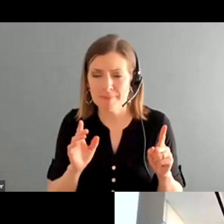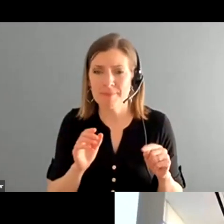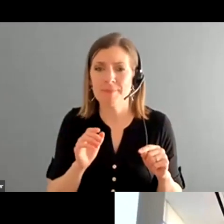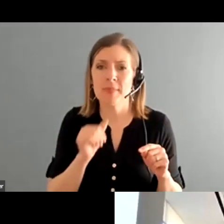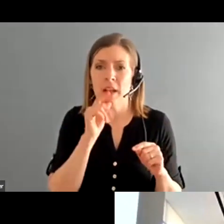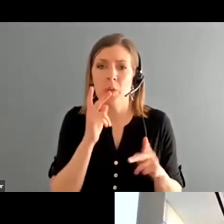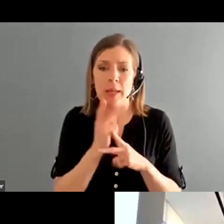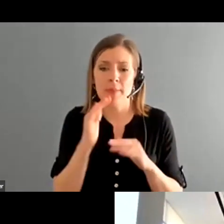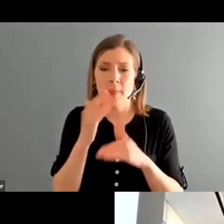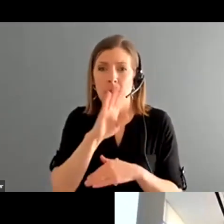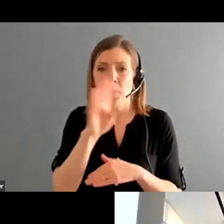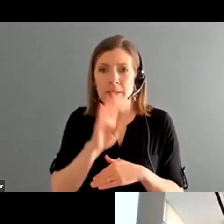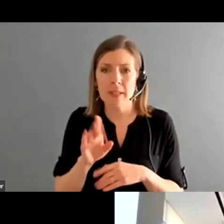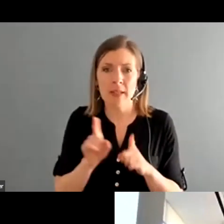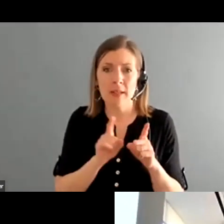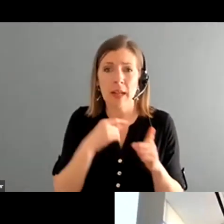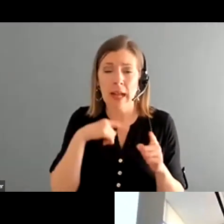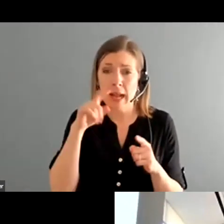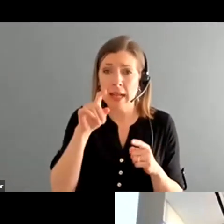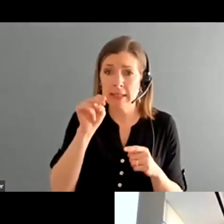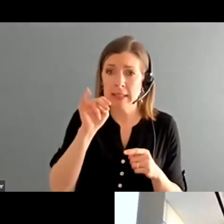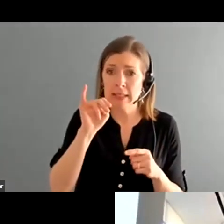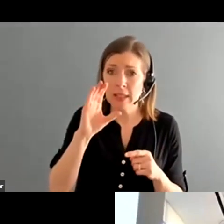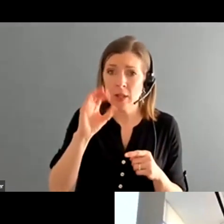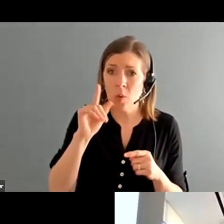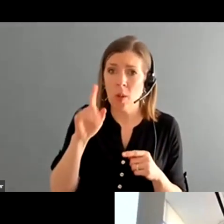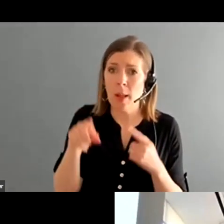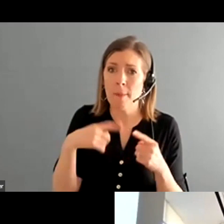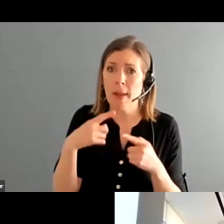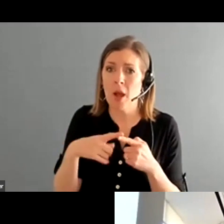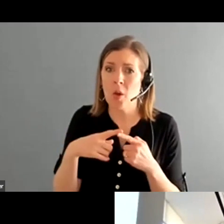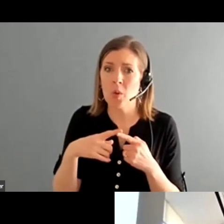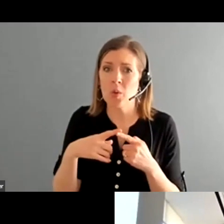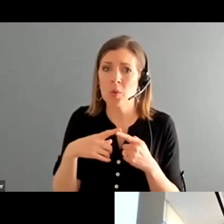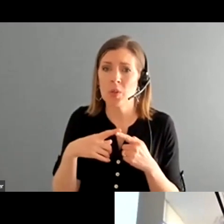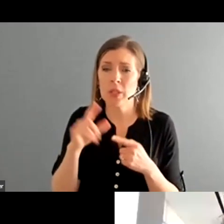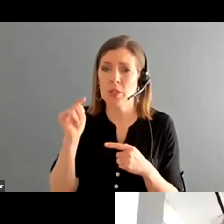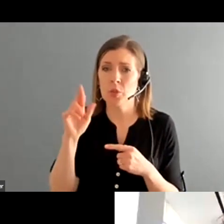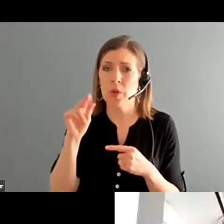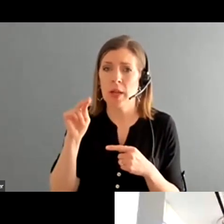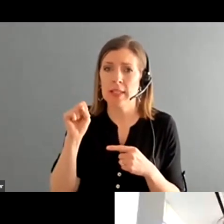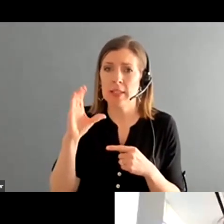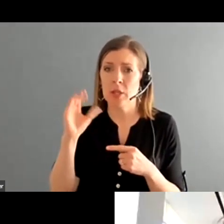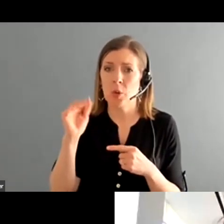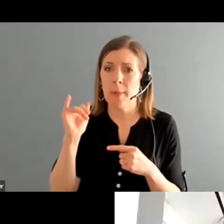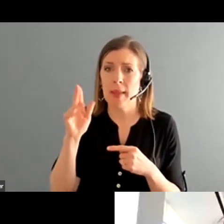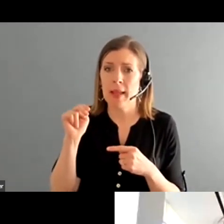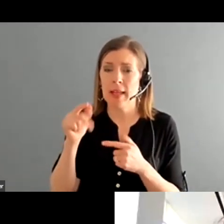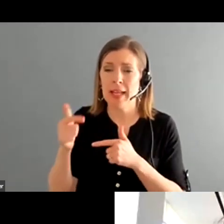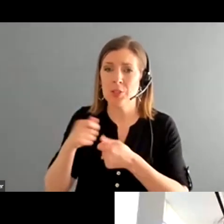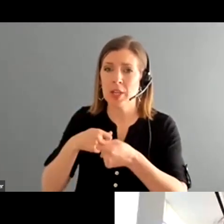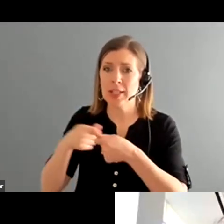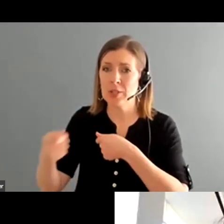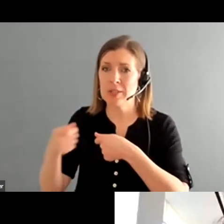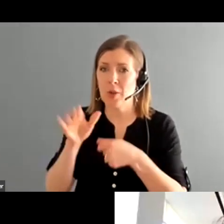it too Brazilian, I wanted to see if I could ask Nicole about trans-Caribbean exchanges